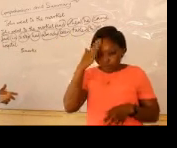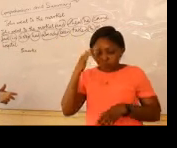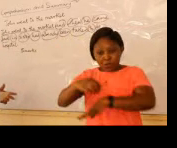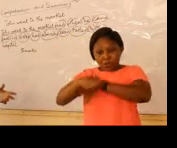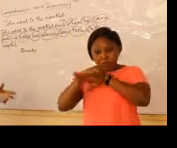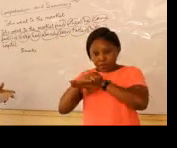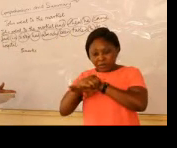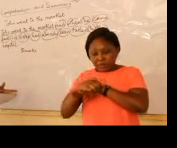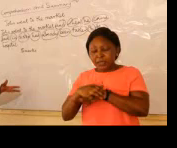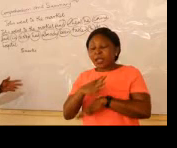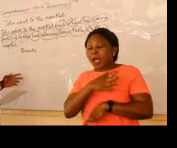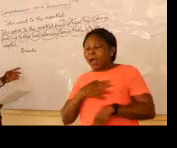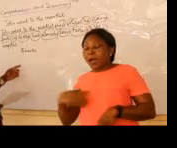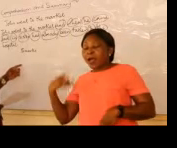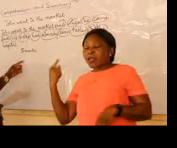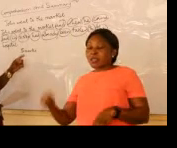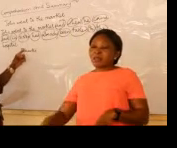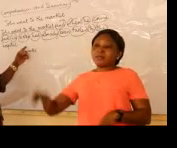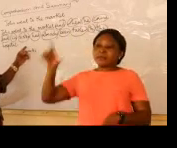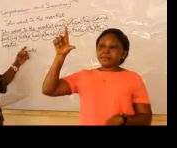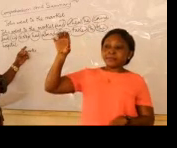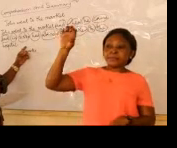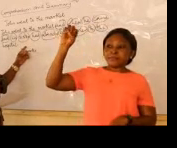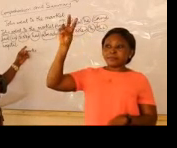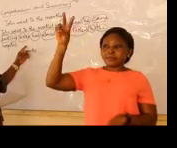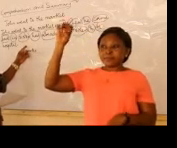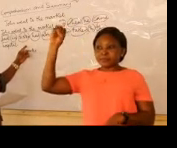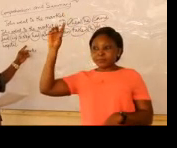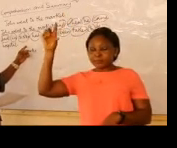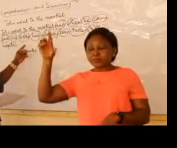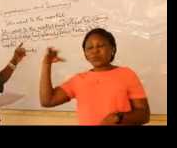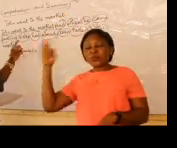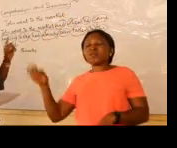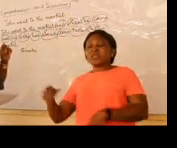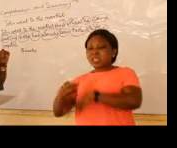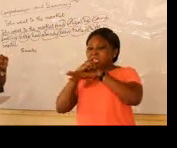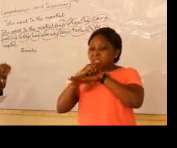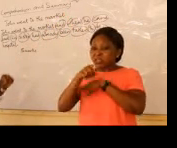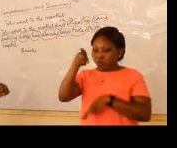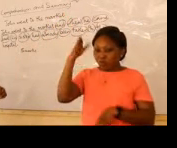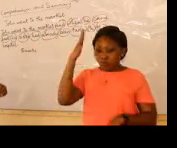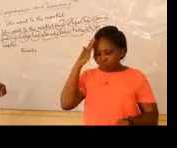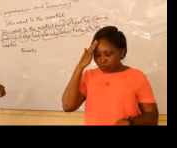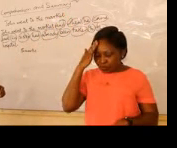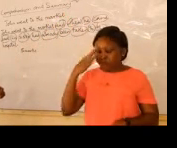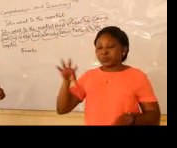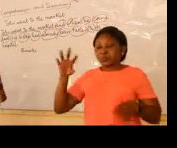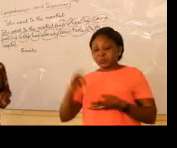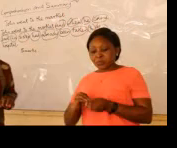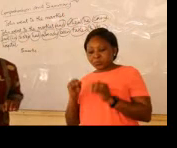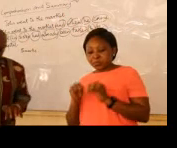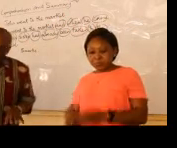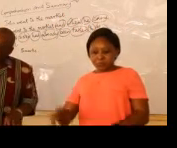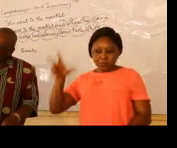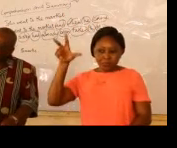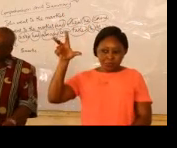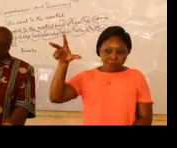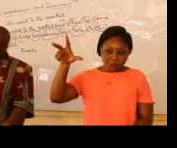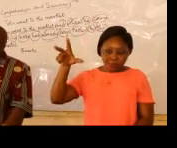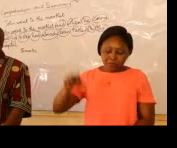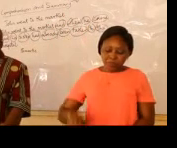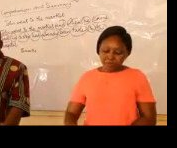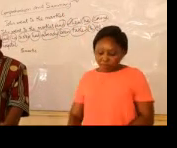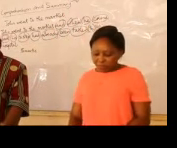the English that you will use. And the third thing is,